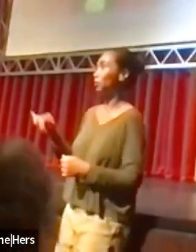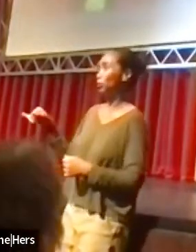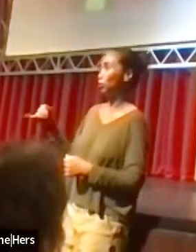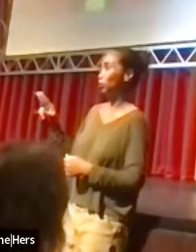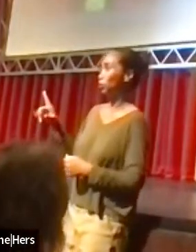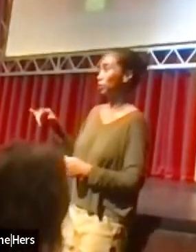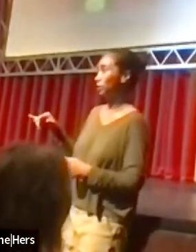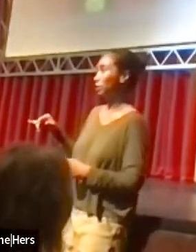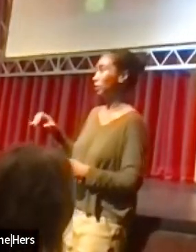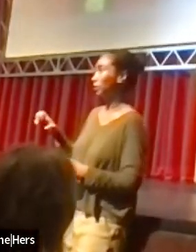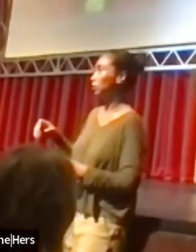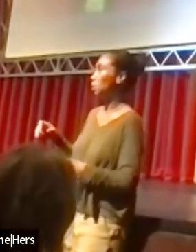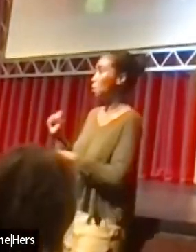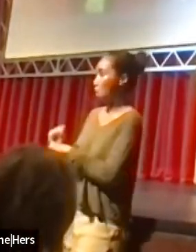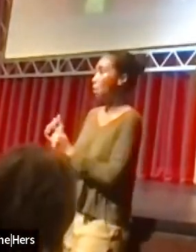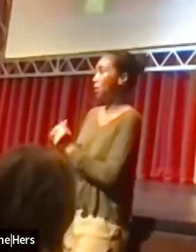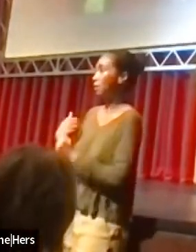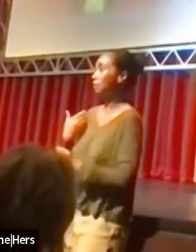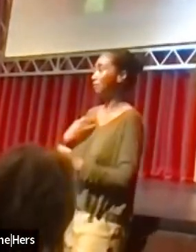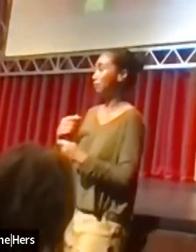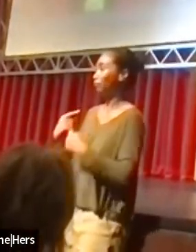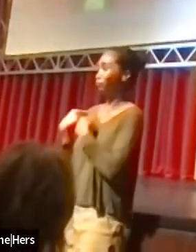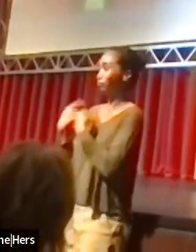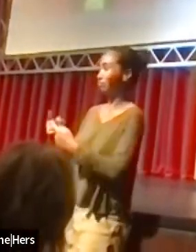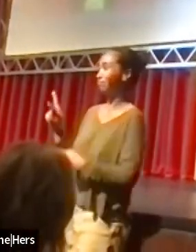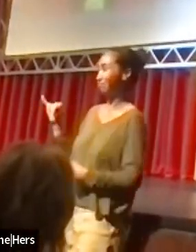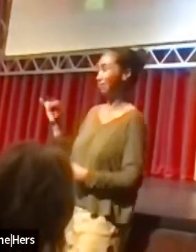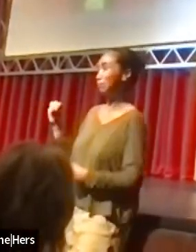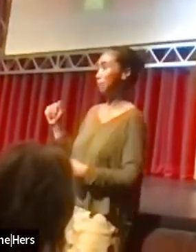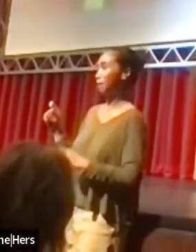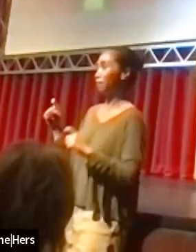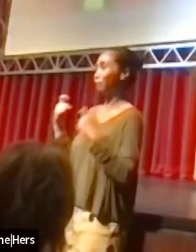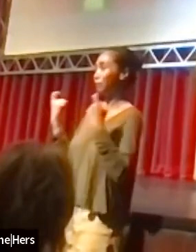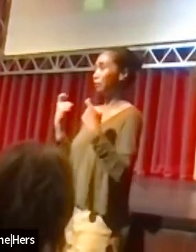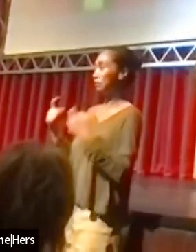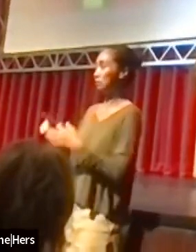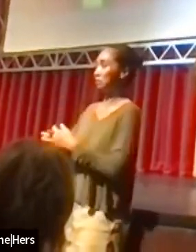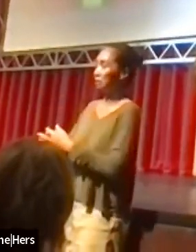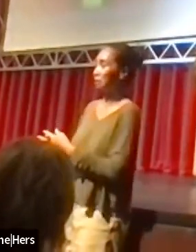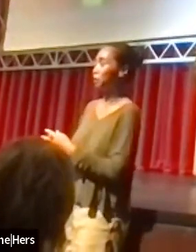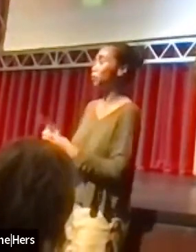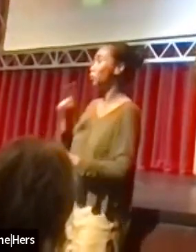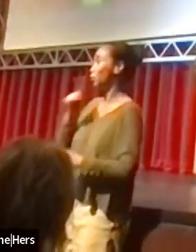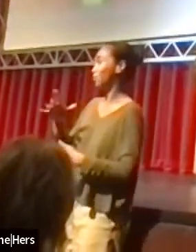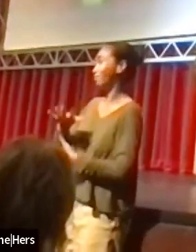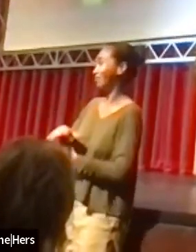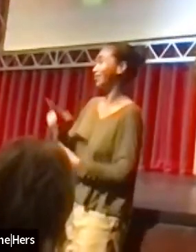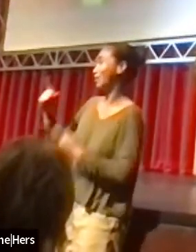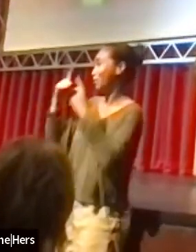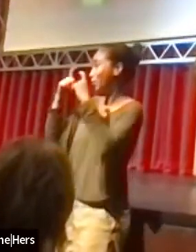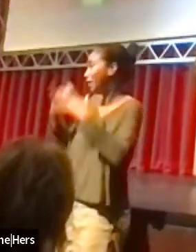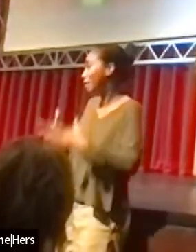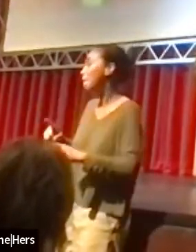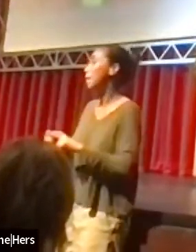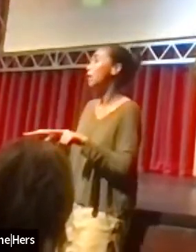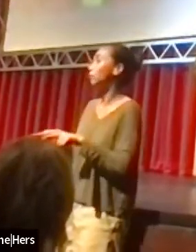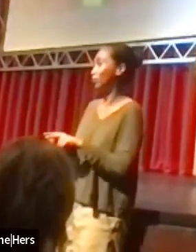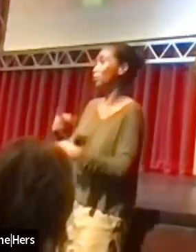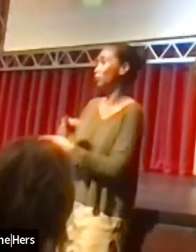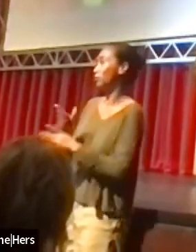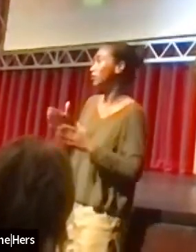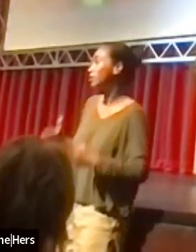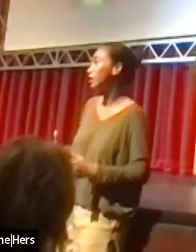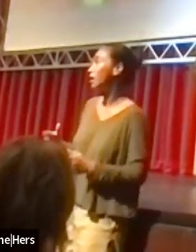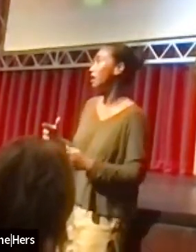Julie has worked with us since the inception of Kiamo Festival, primarily as a photographer, but also as a